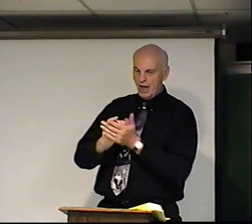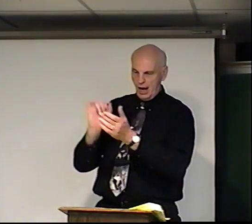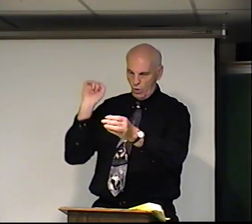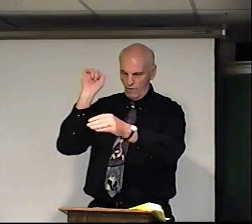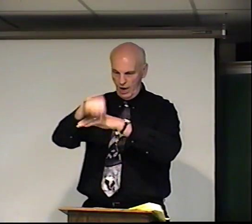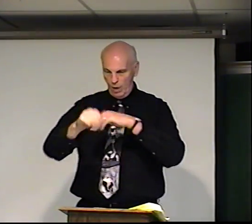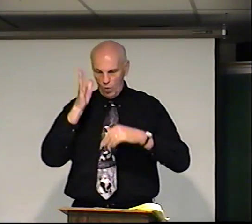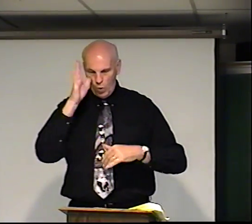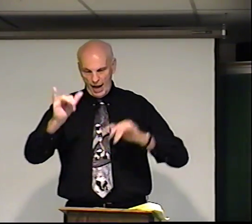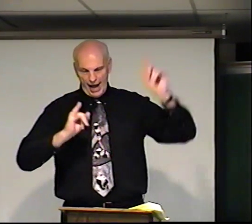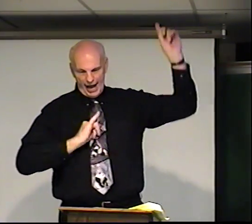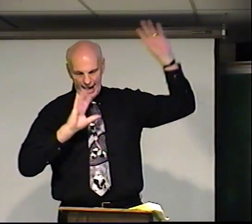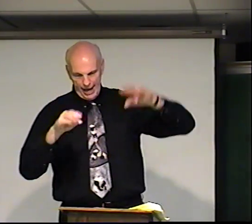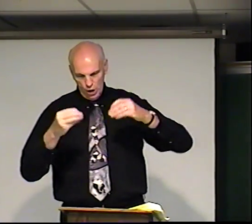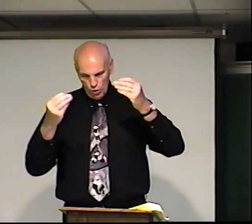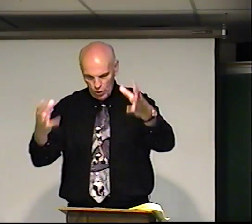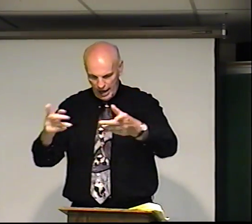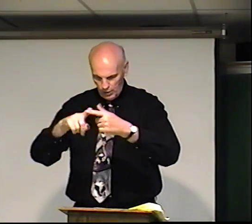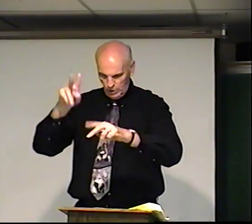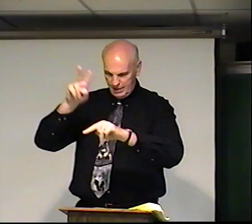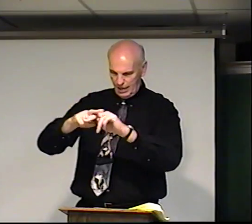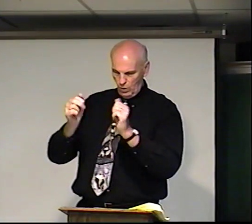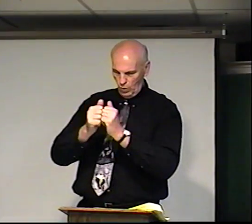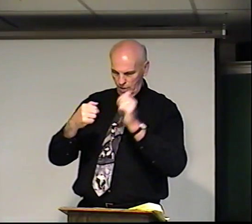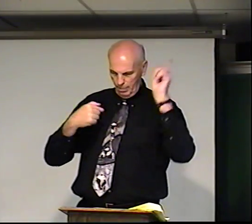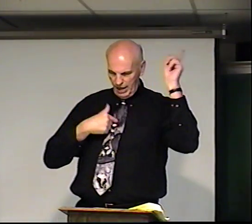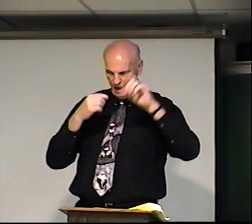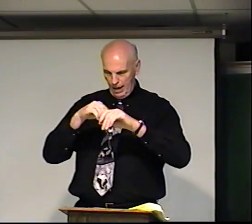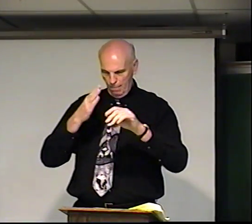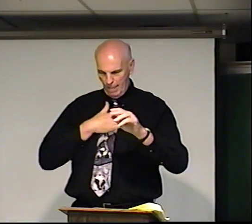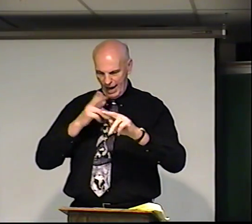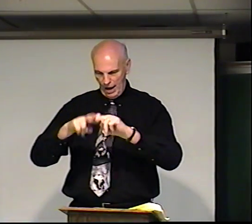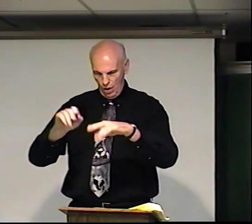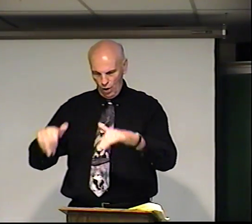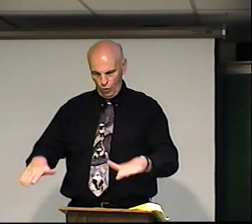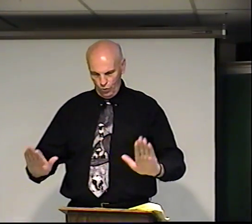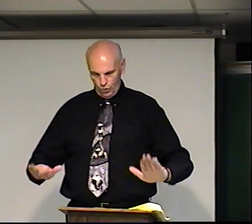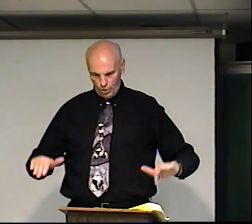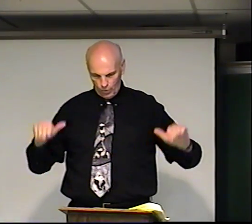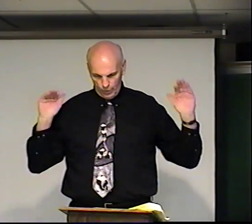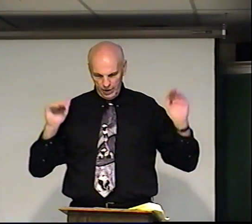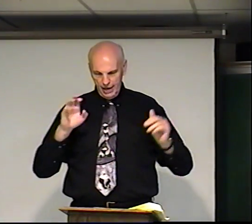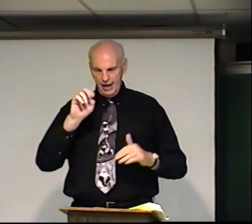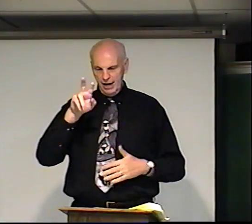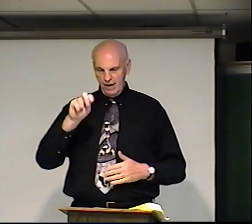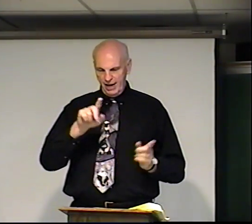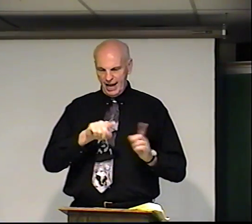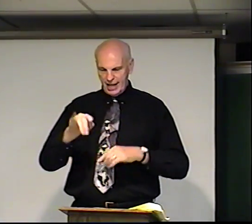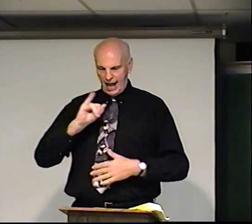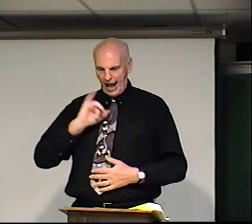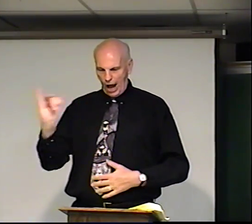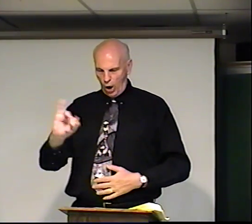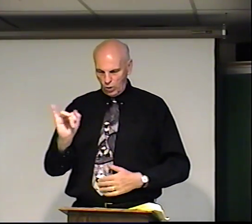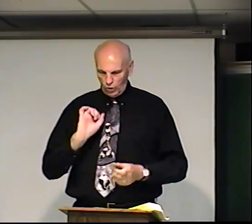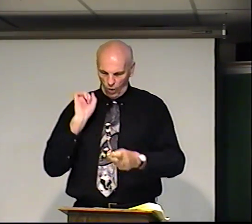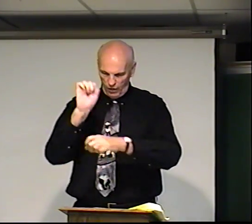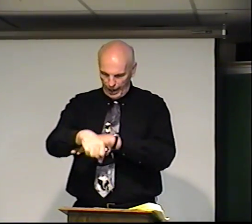That was how good I grant the sister to be my girl, even as I was